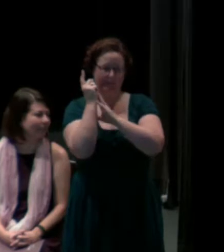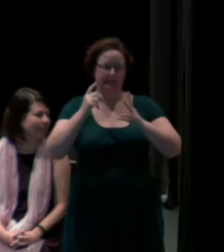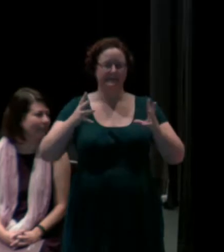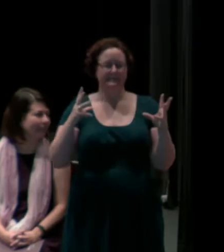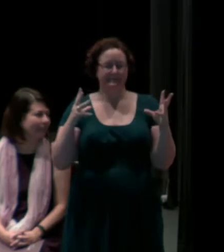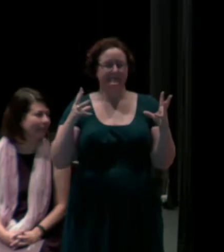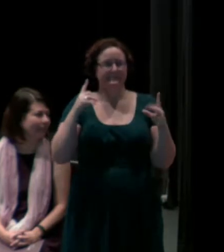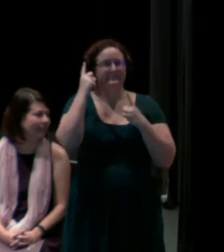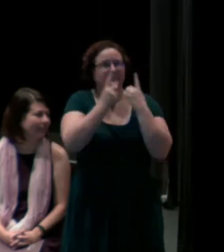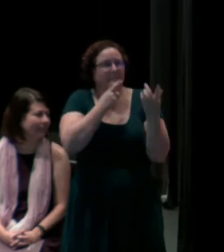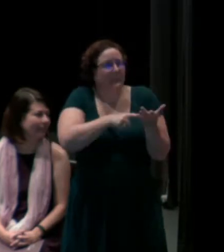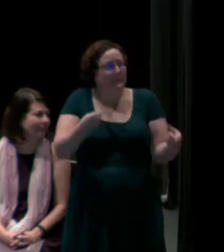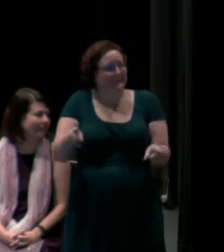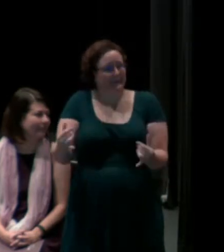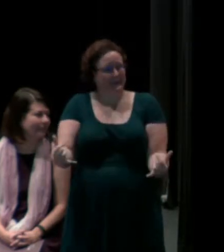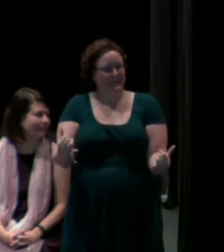all in.